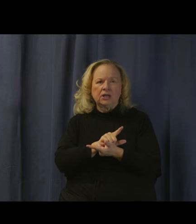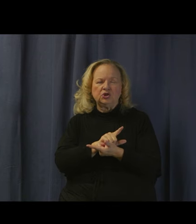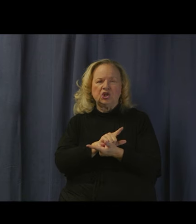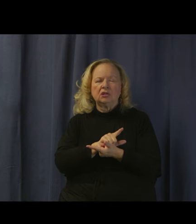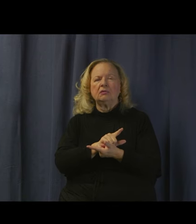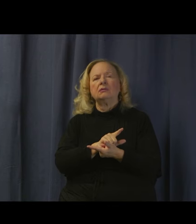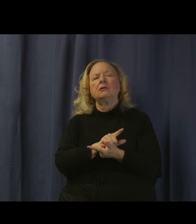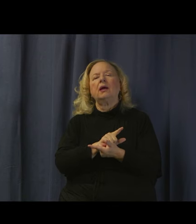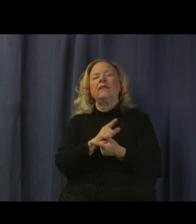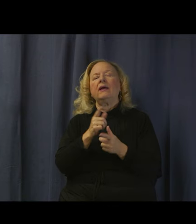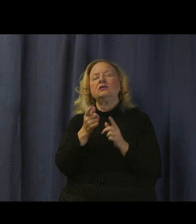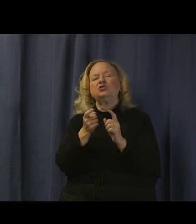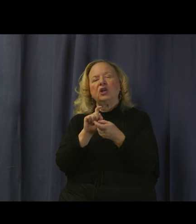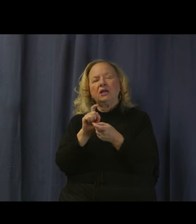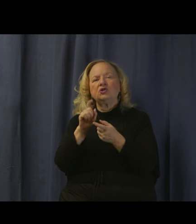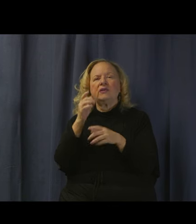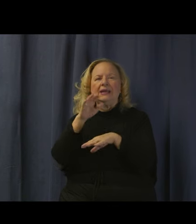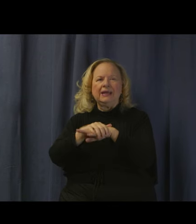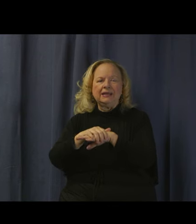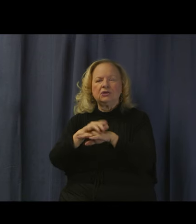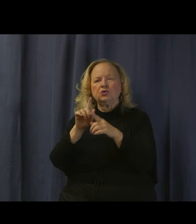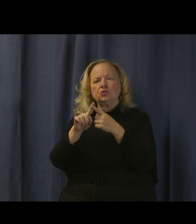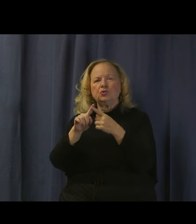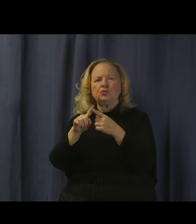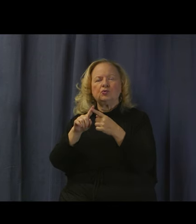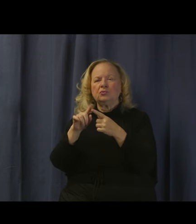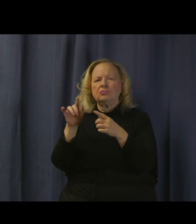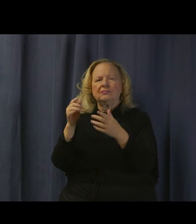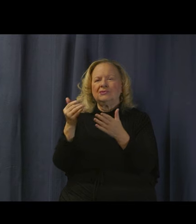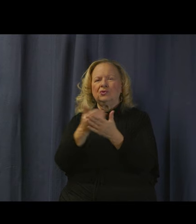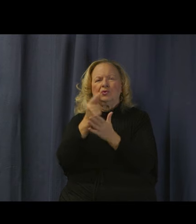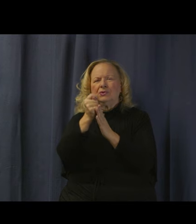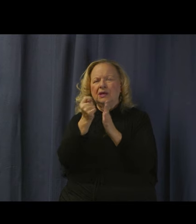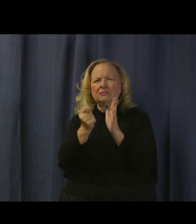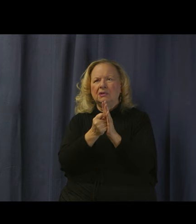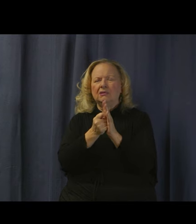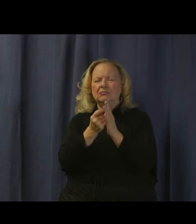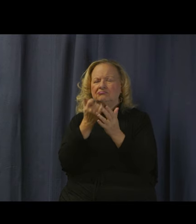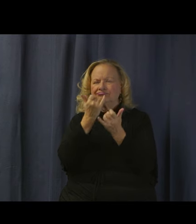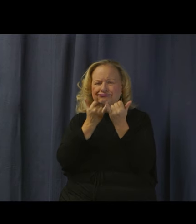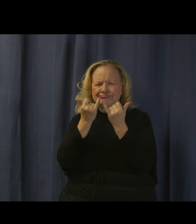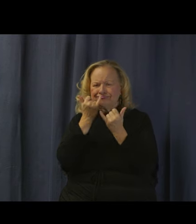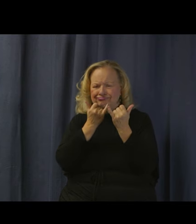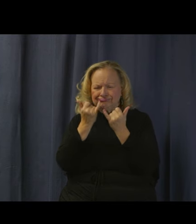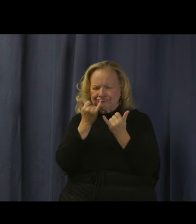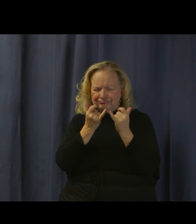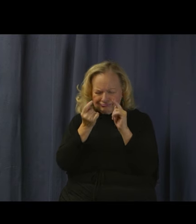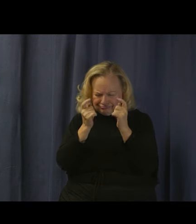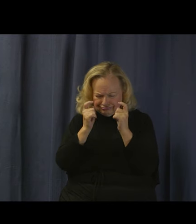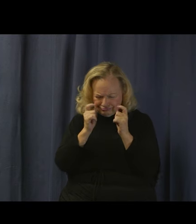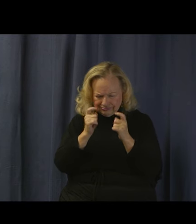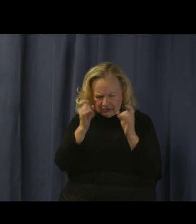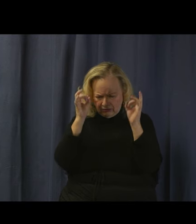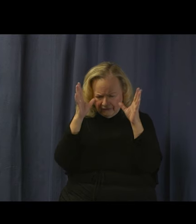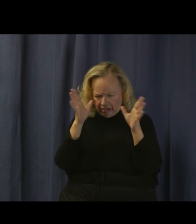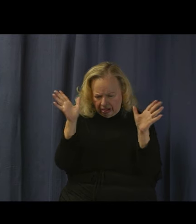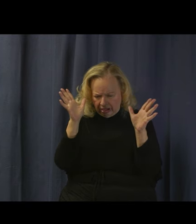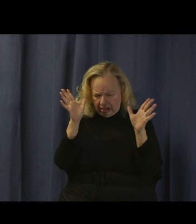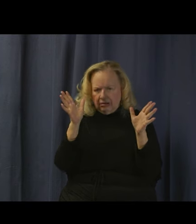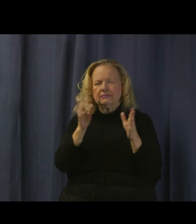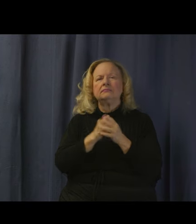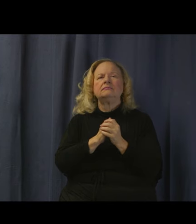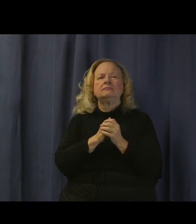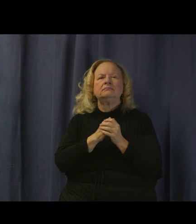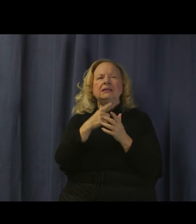English. Just like with the New Testament, there's so many mistranslations, it's horrible. So we're really excited about this Bible.